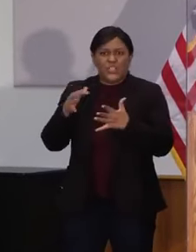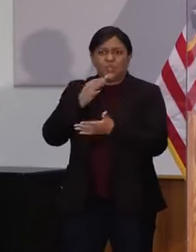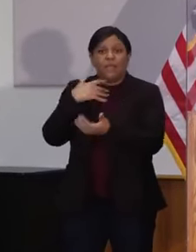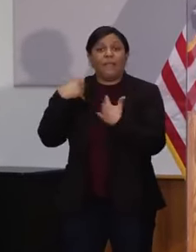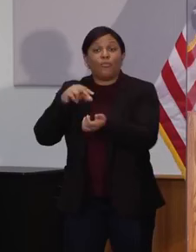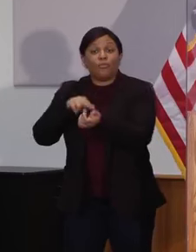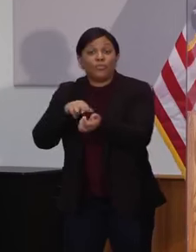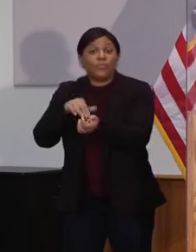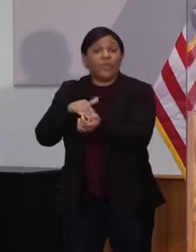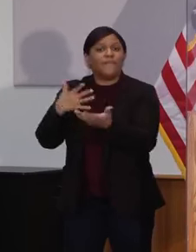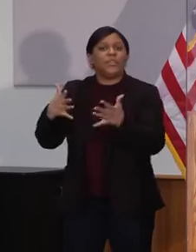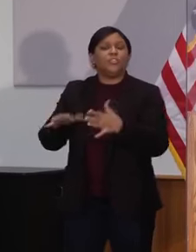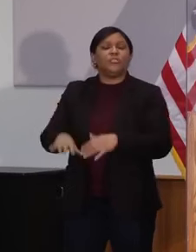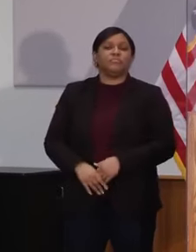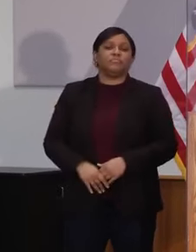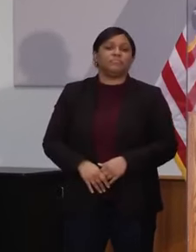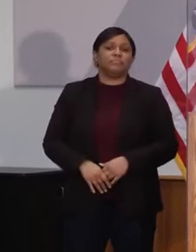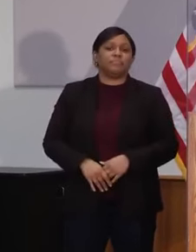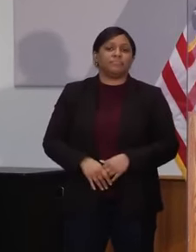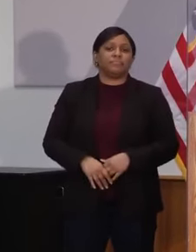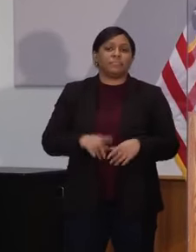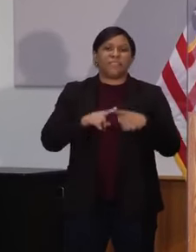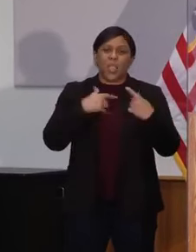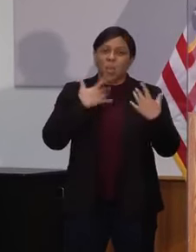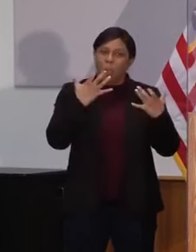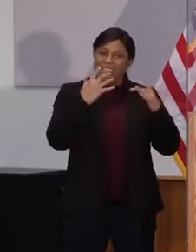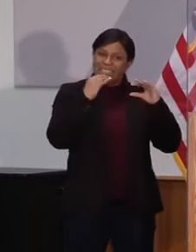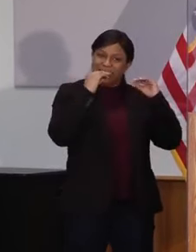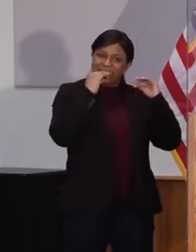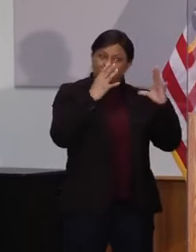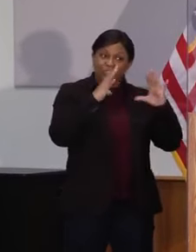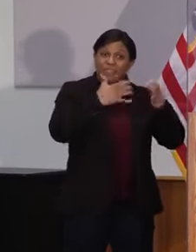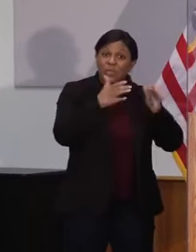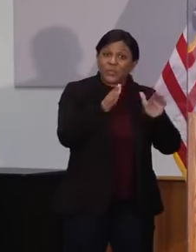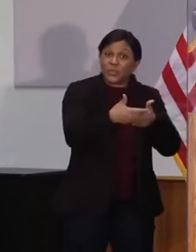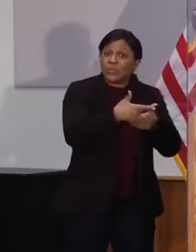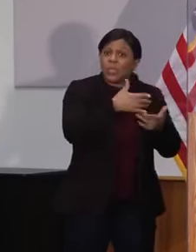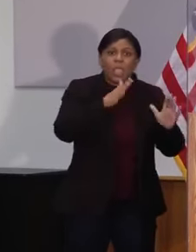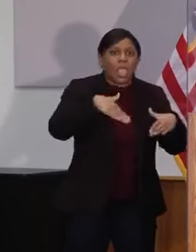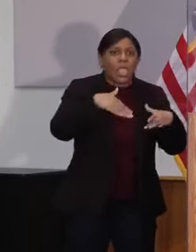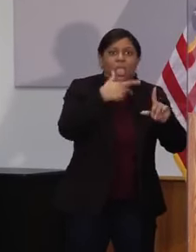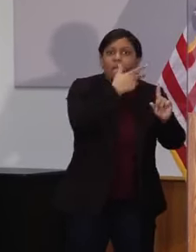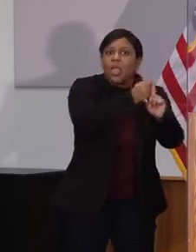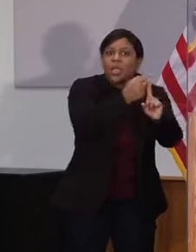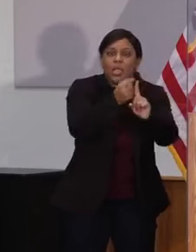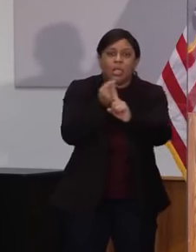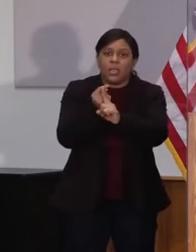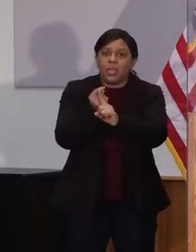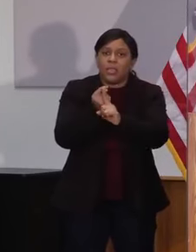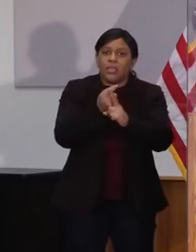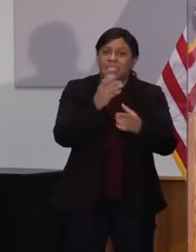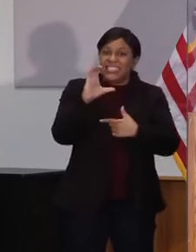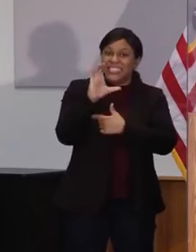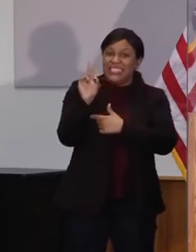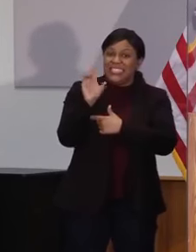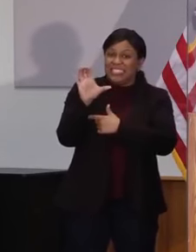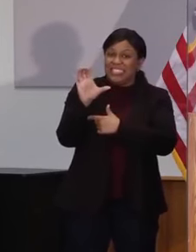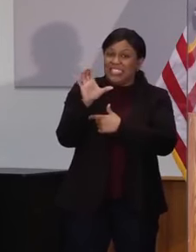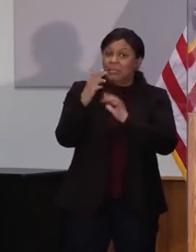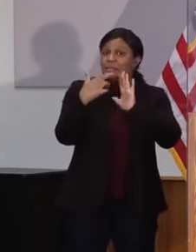there are going to be teachers back in classrooms that are not vaccinated, that the CDC guidance and the safety requirements that we have put in